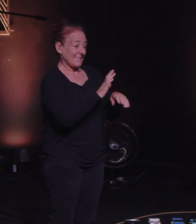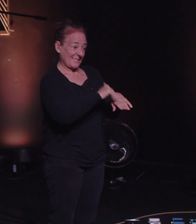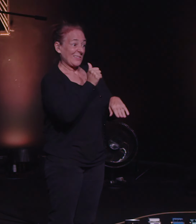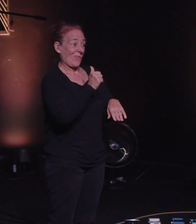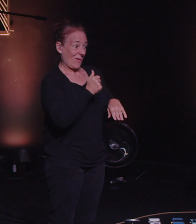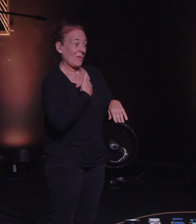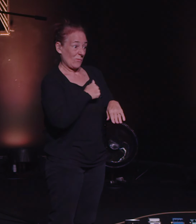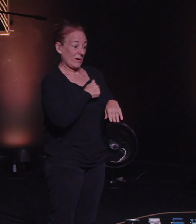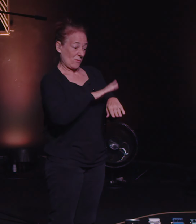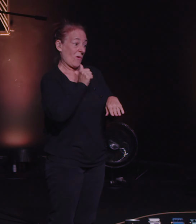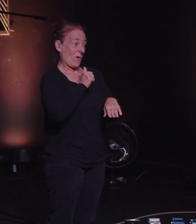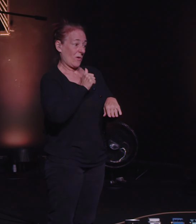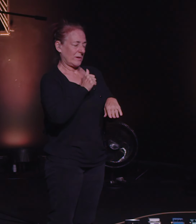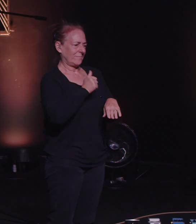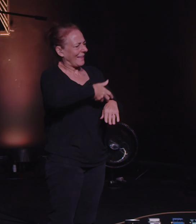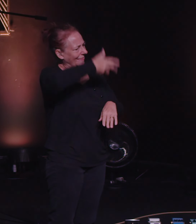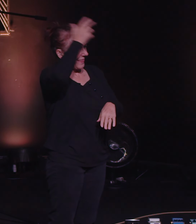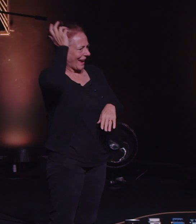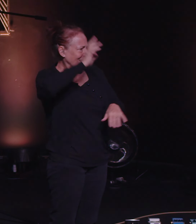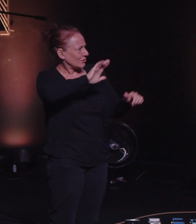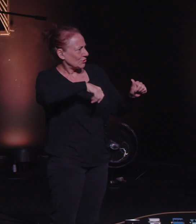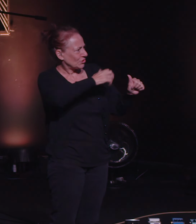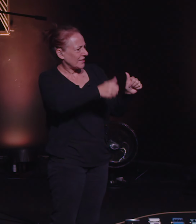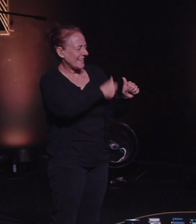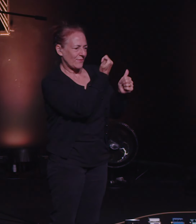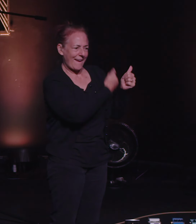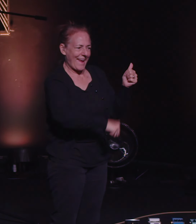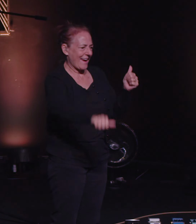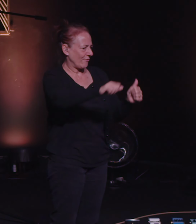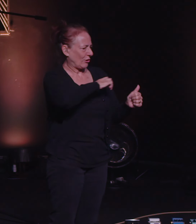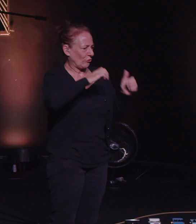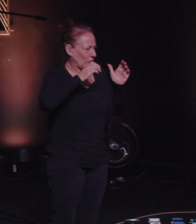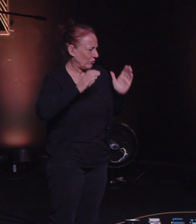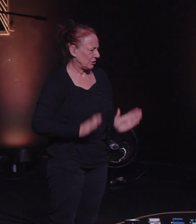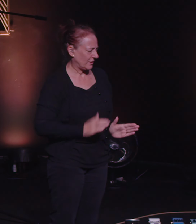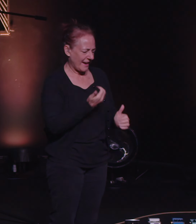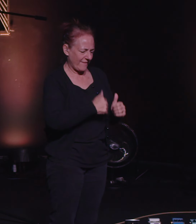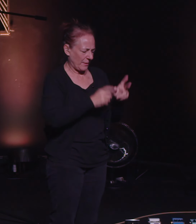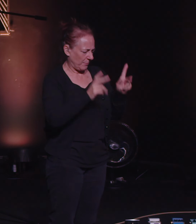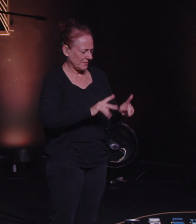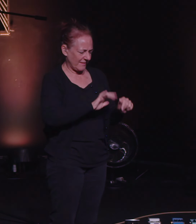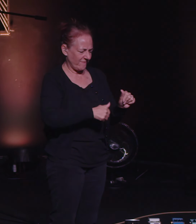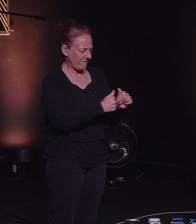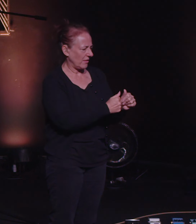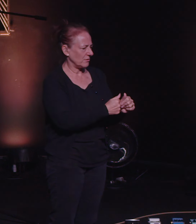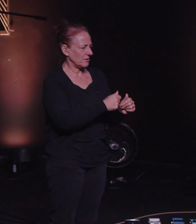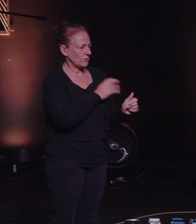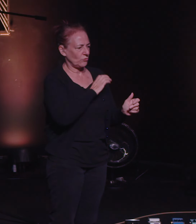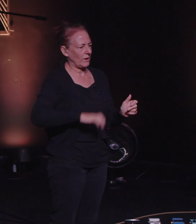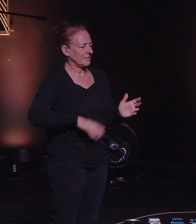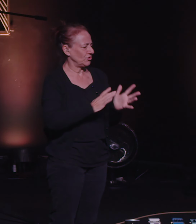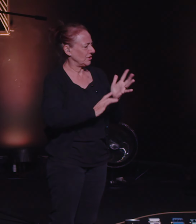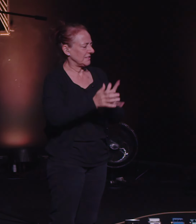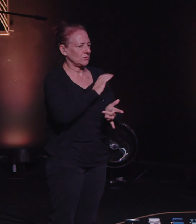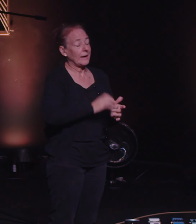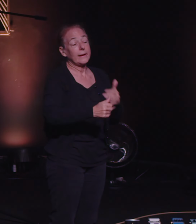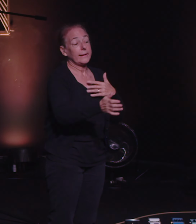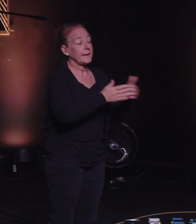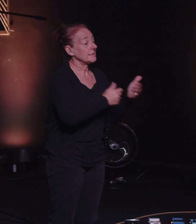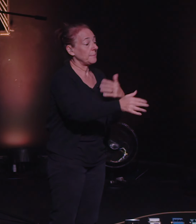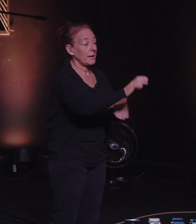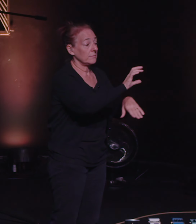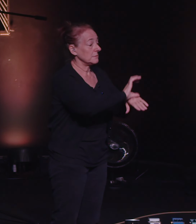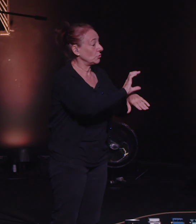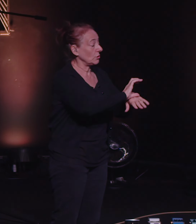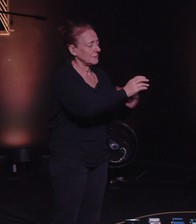call. This is the lion to chase for every Christian, every Christ follower. It doesn't matter what church you go to, doesn't matter what denomination you